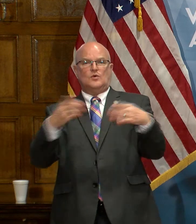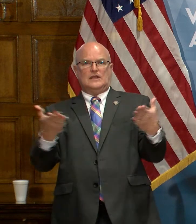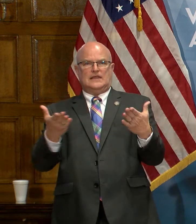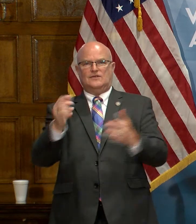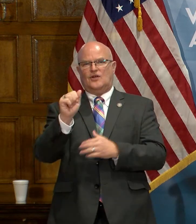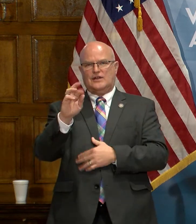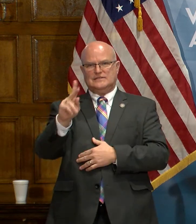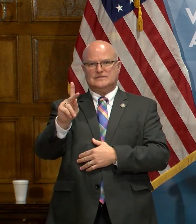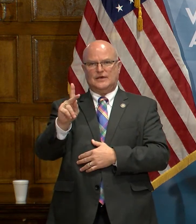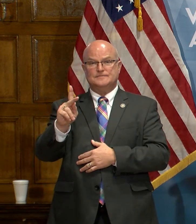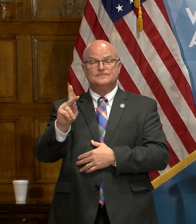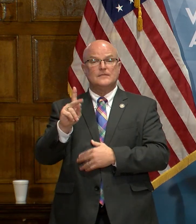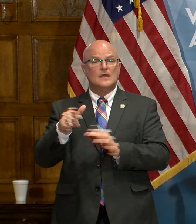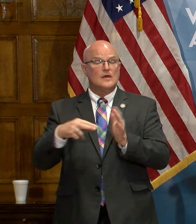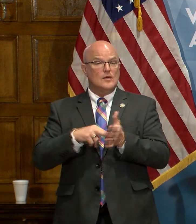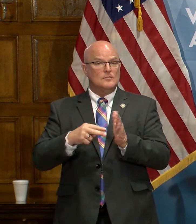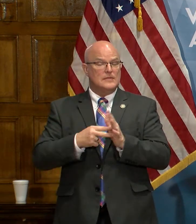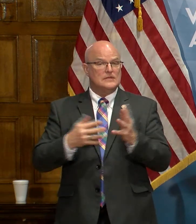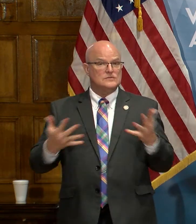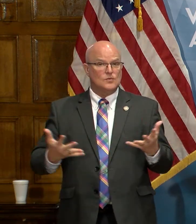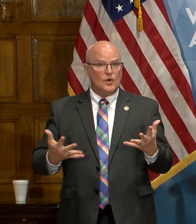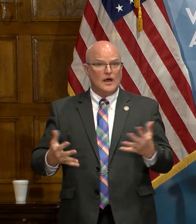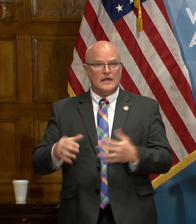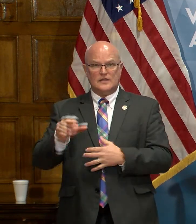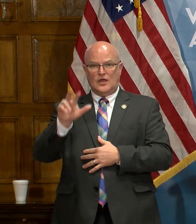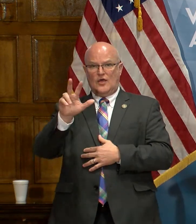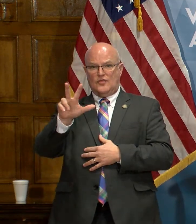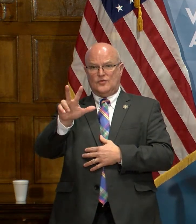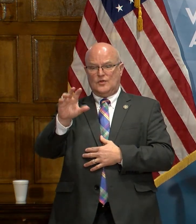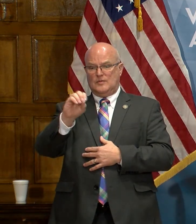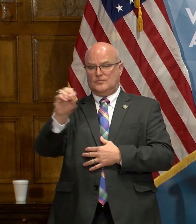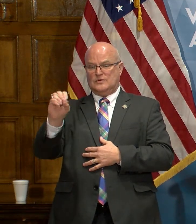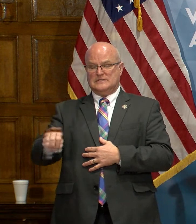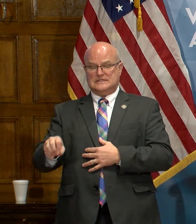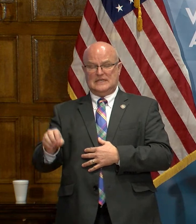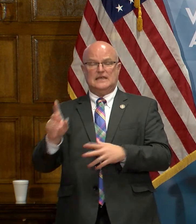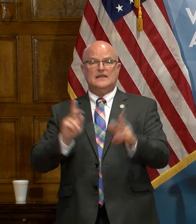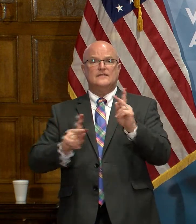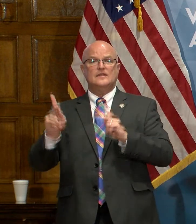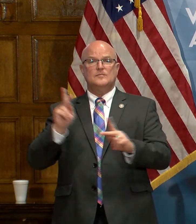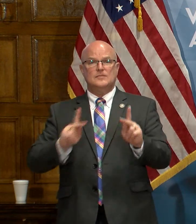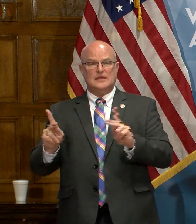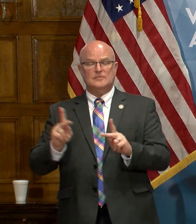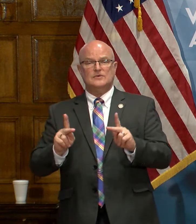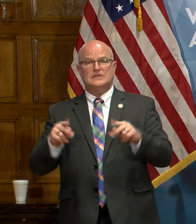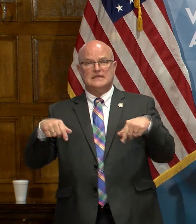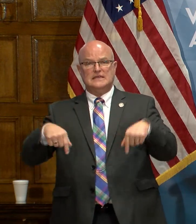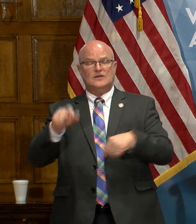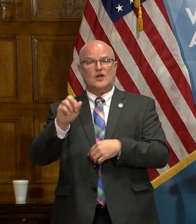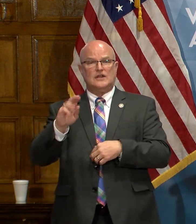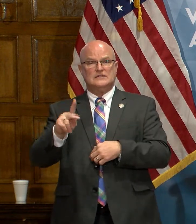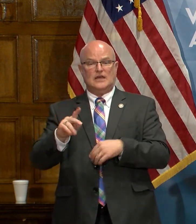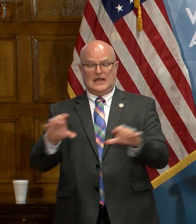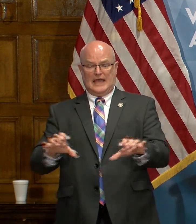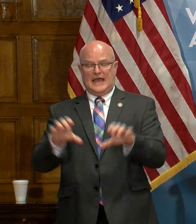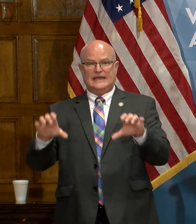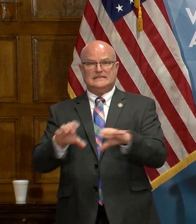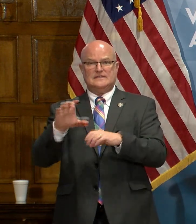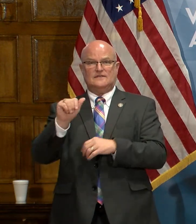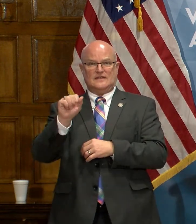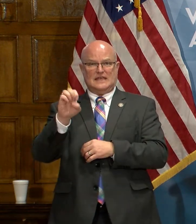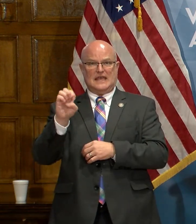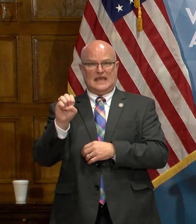state. This means that over 3% of the population is currently an active case as reported to